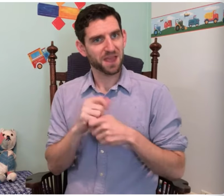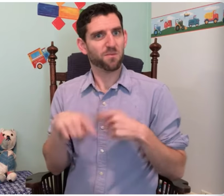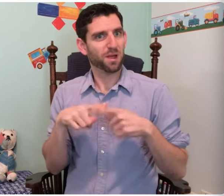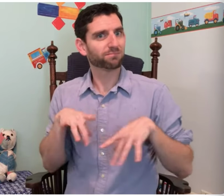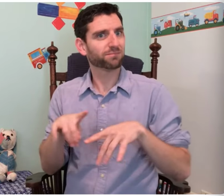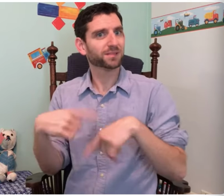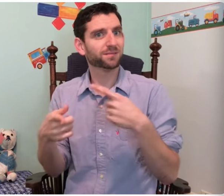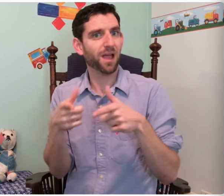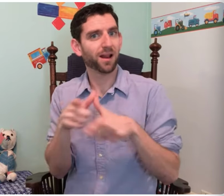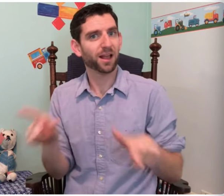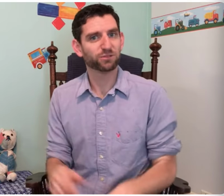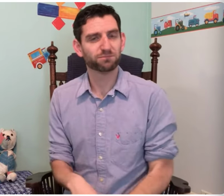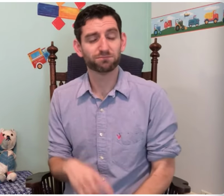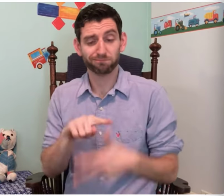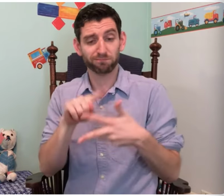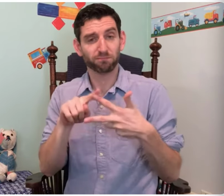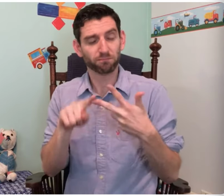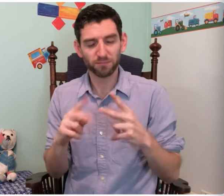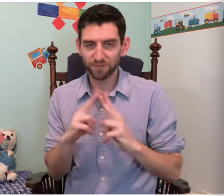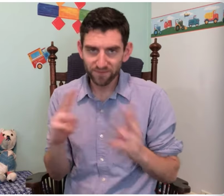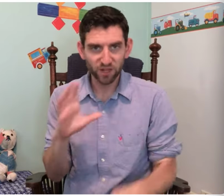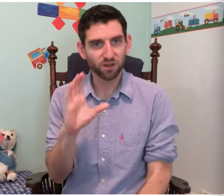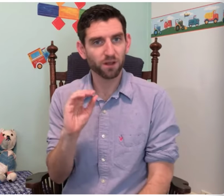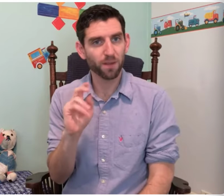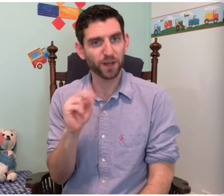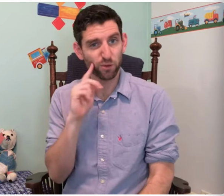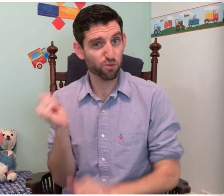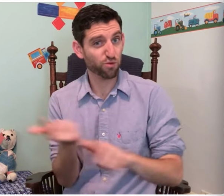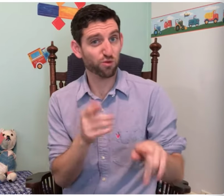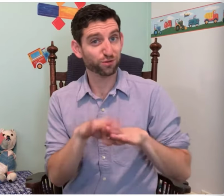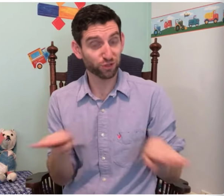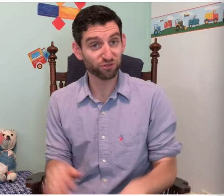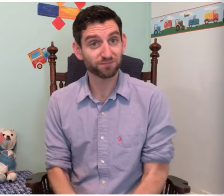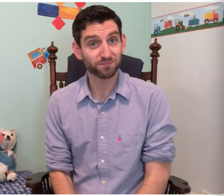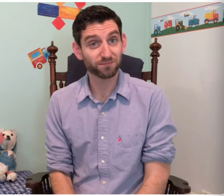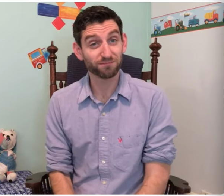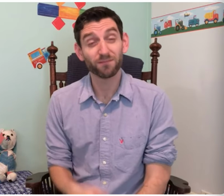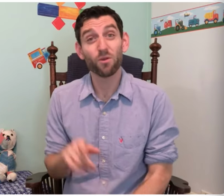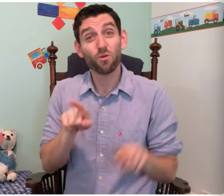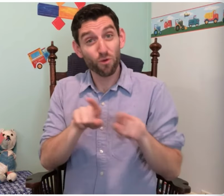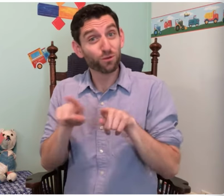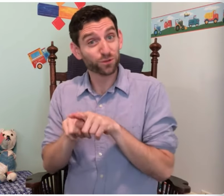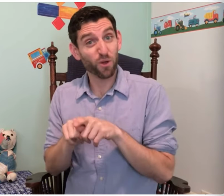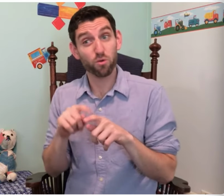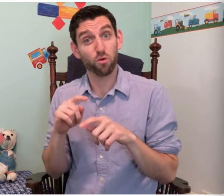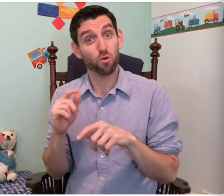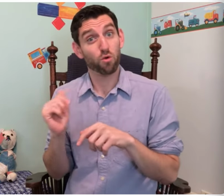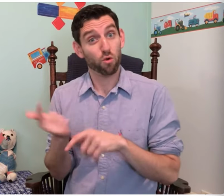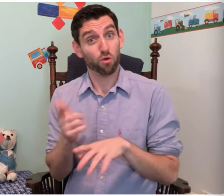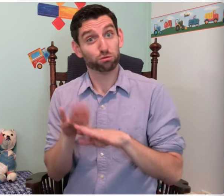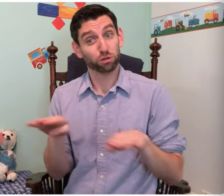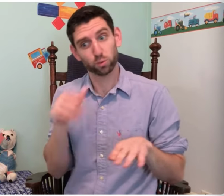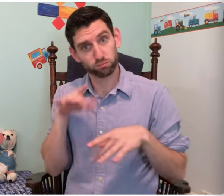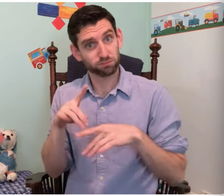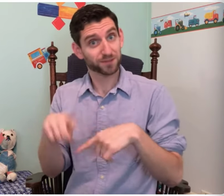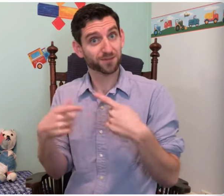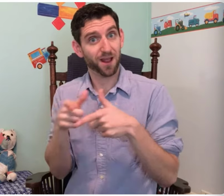of mistakes that children will make when they're learning a new language. They're very common for all children.